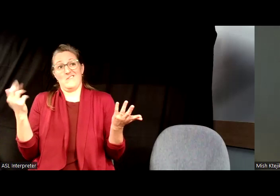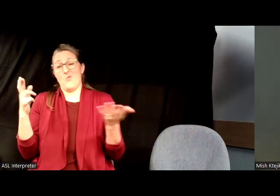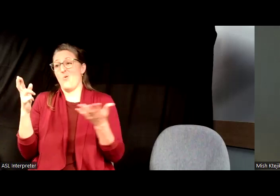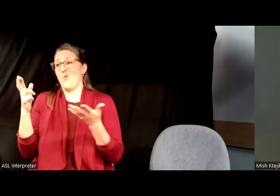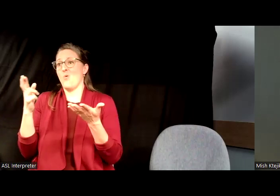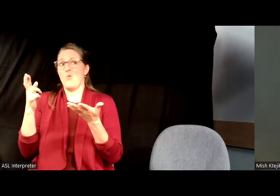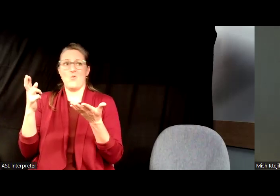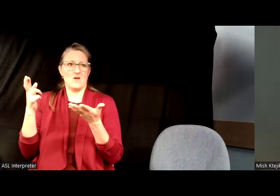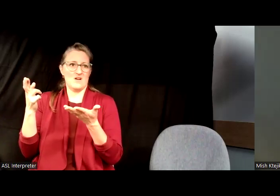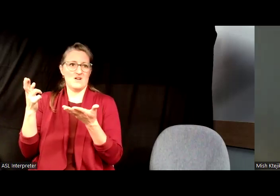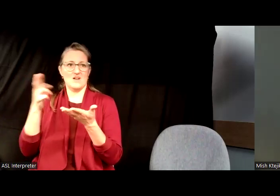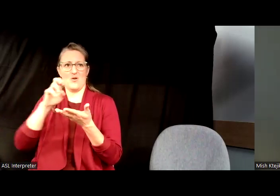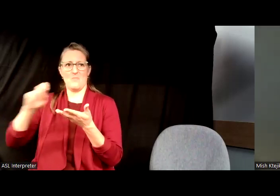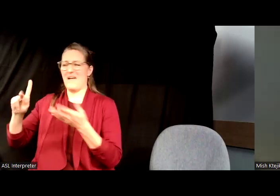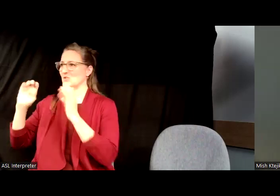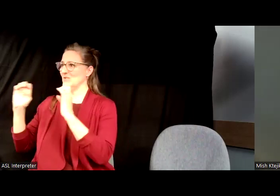education.